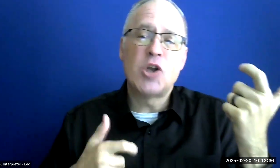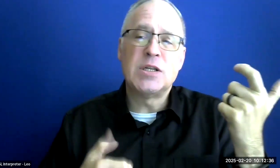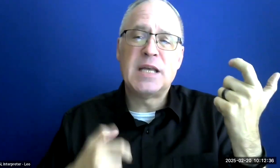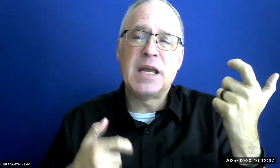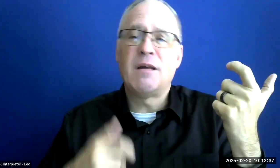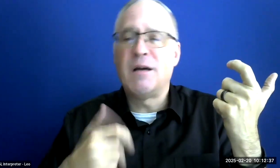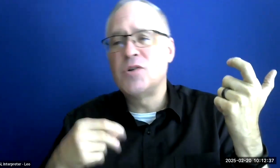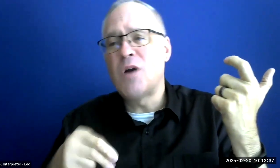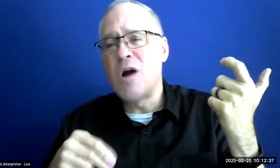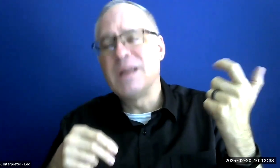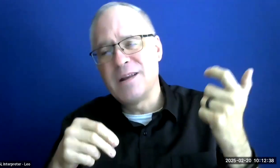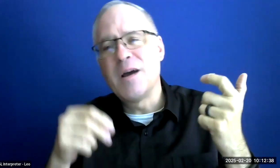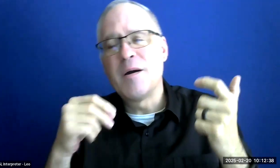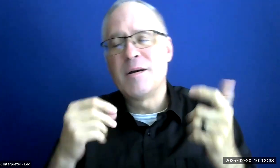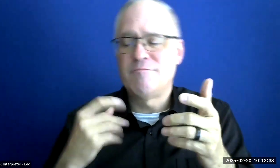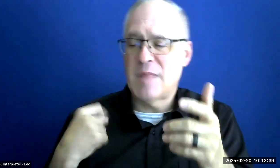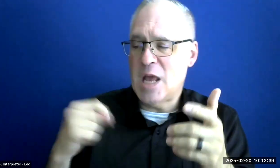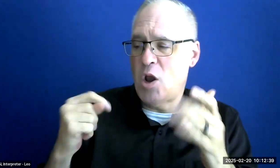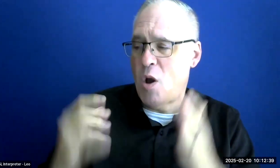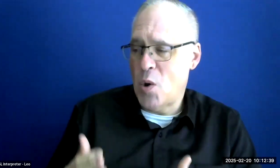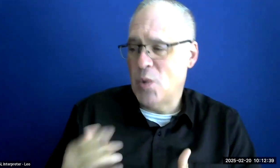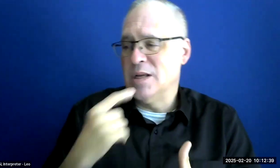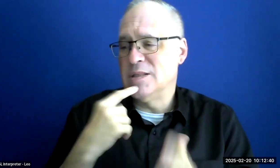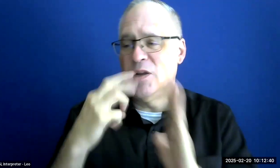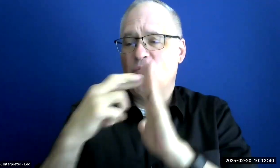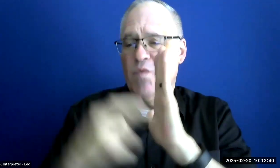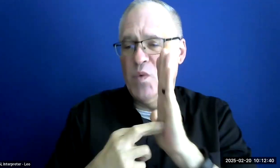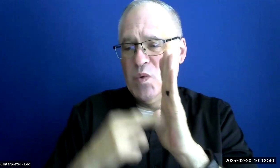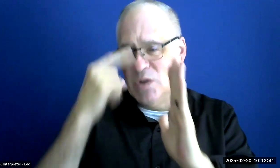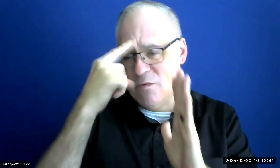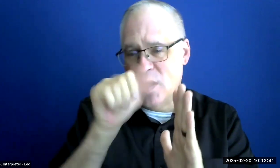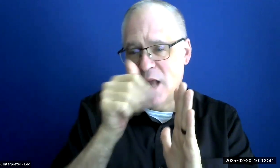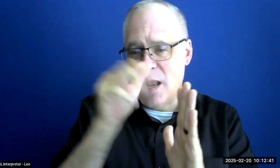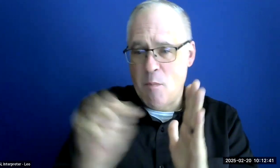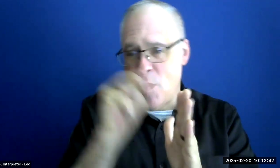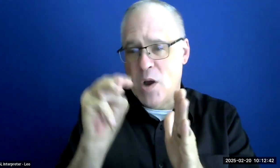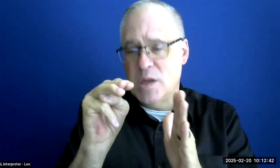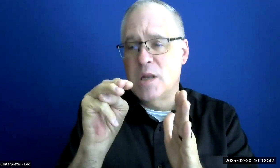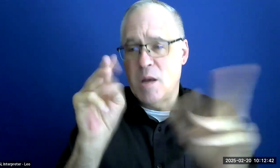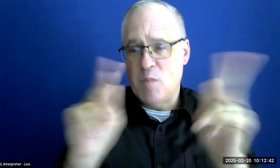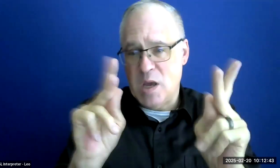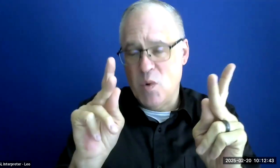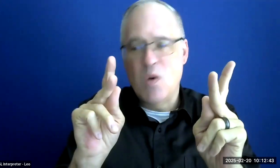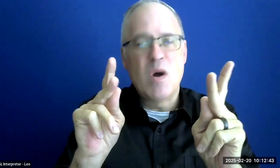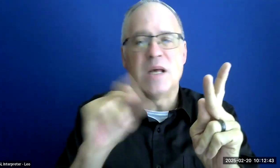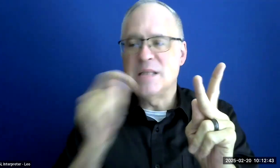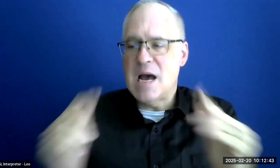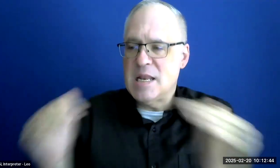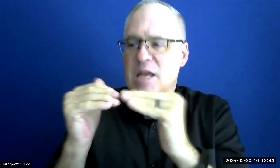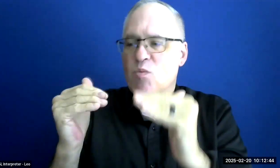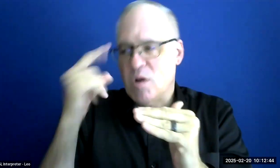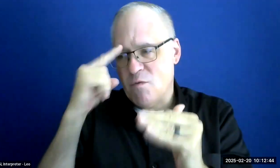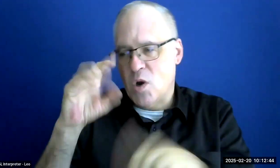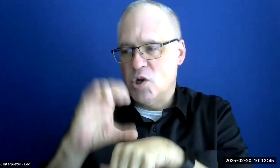said, rules and structures designed for a church of 10 million won't work for a church of 10,000.